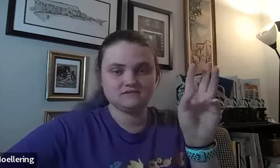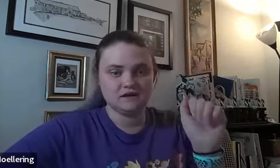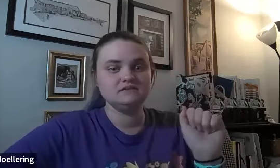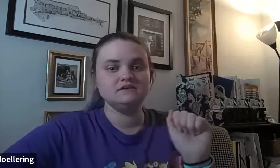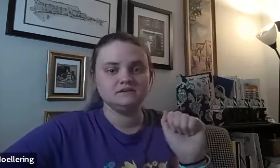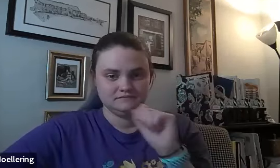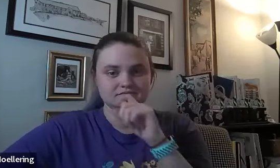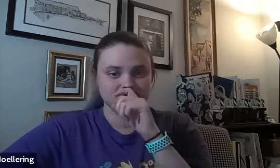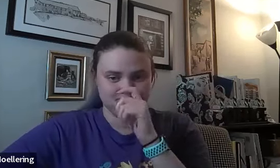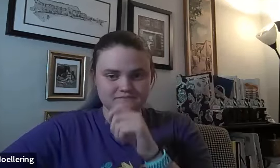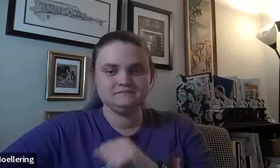fine.